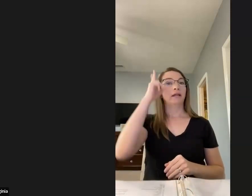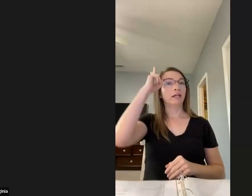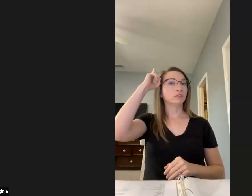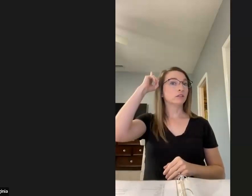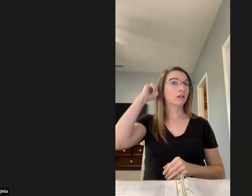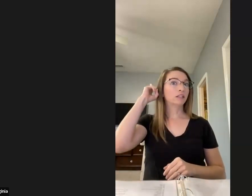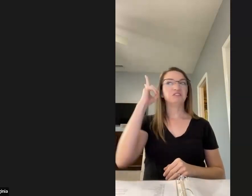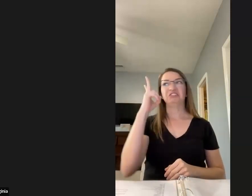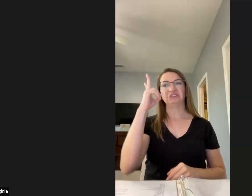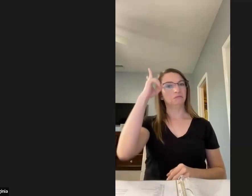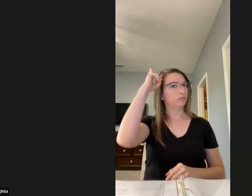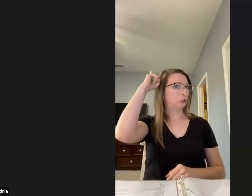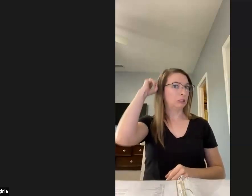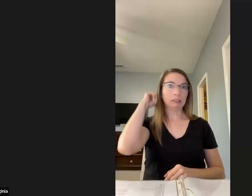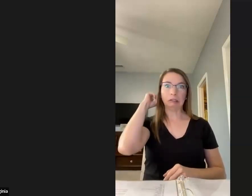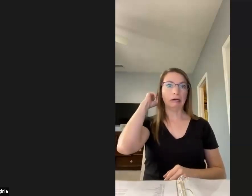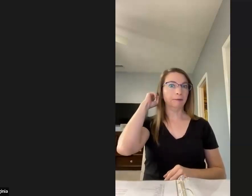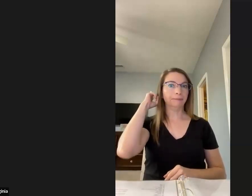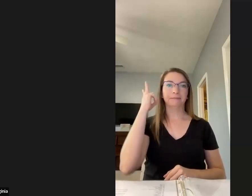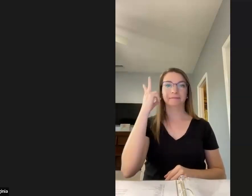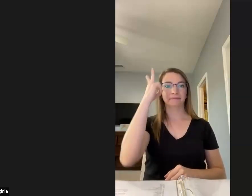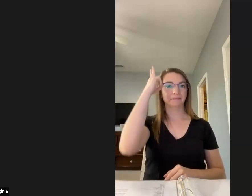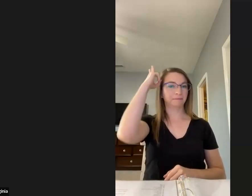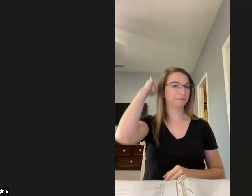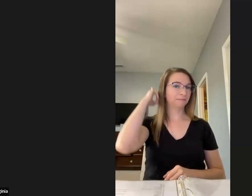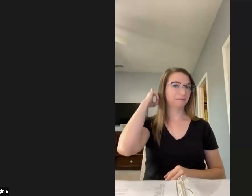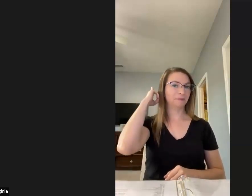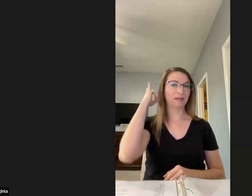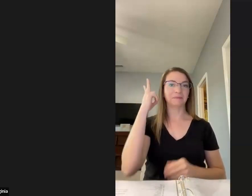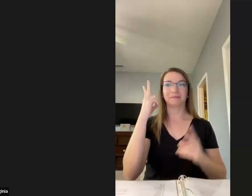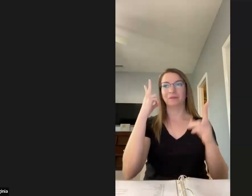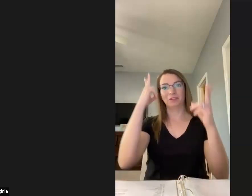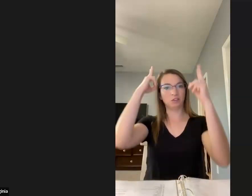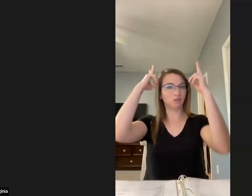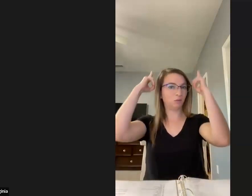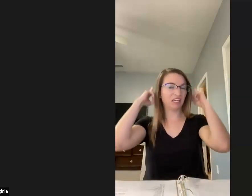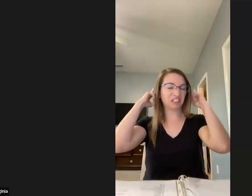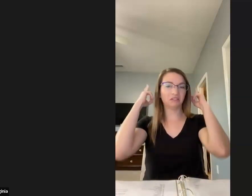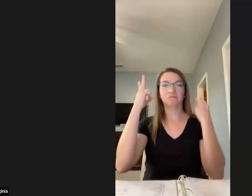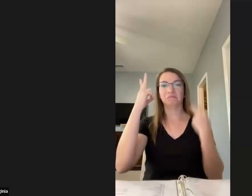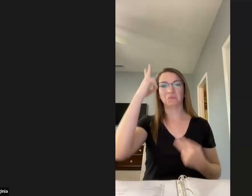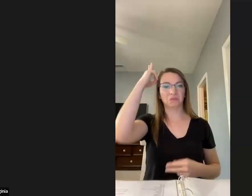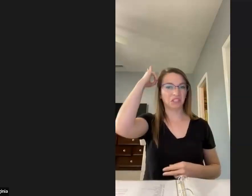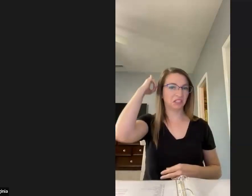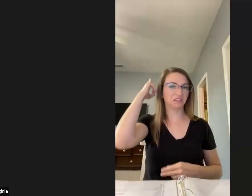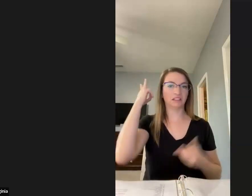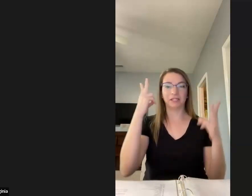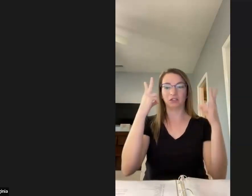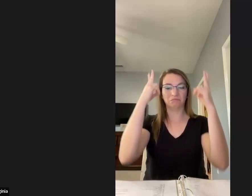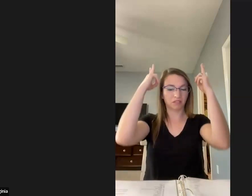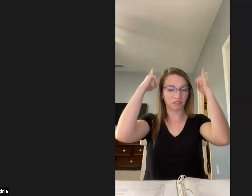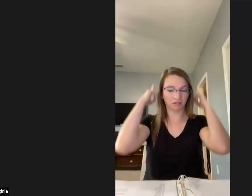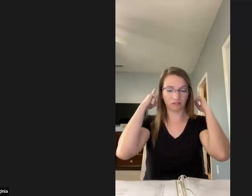Hair salon, just like you're cutting your hair. Okay. You can do two hands, one hand, doesn't matter. Hair